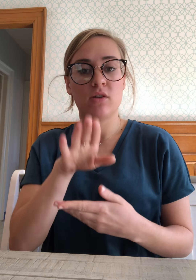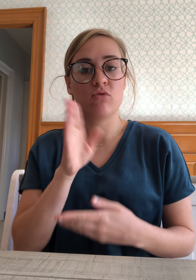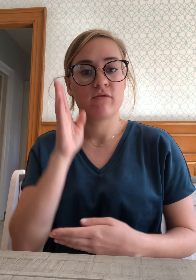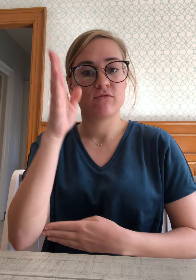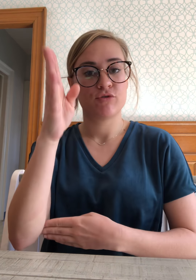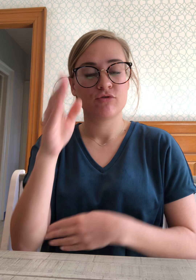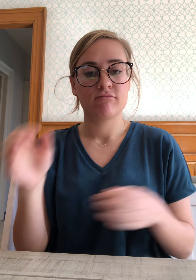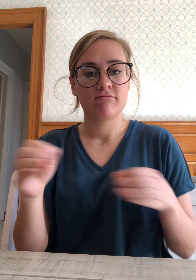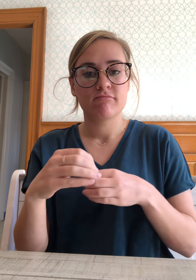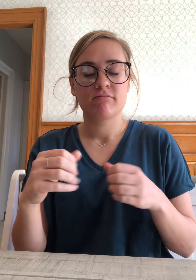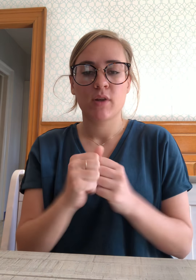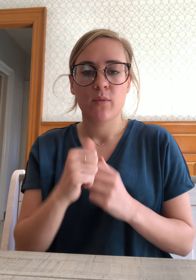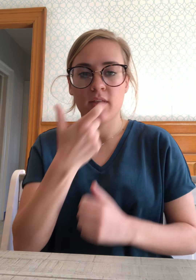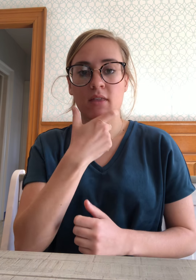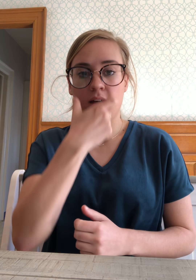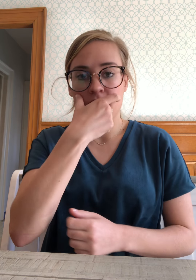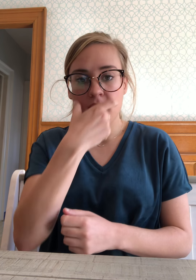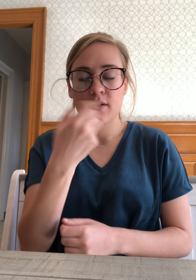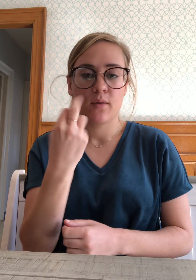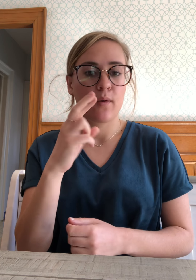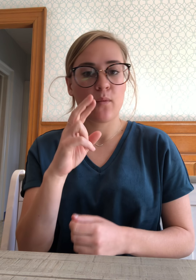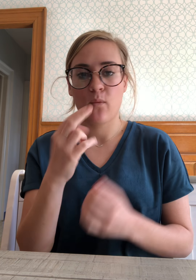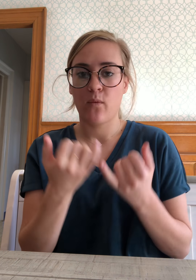fixed appliances, start with class 1